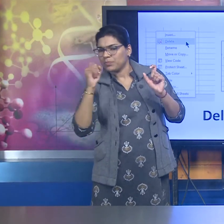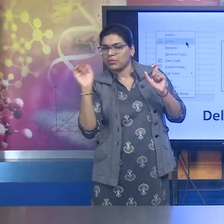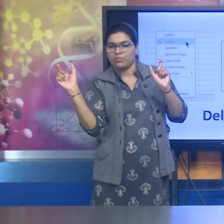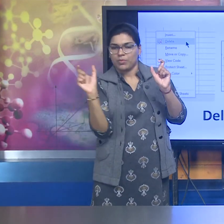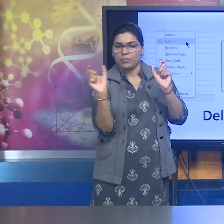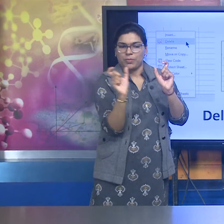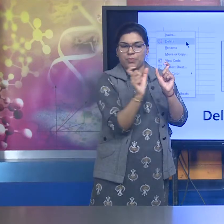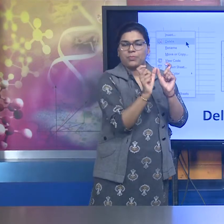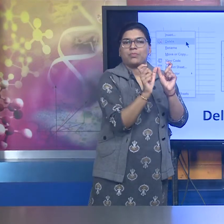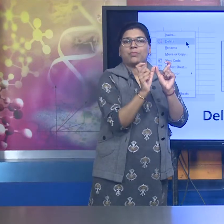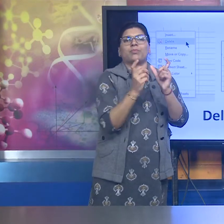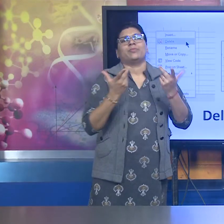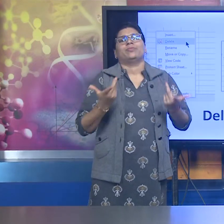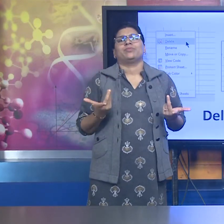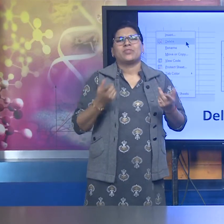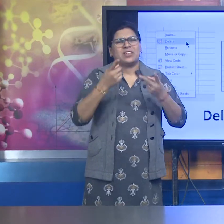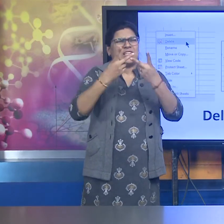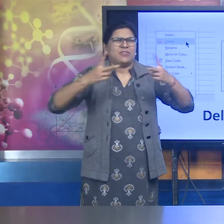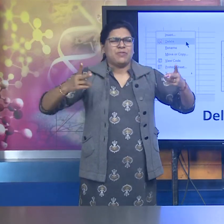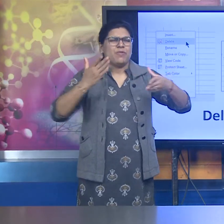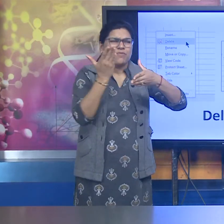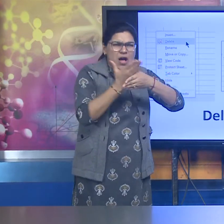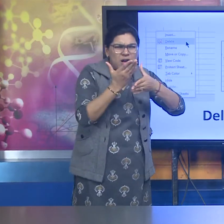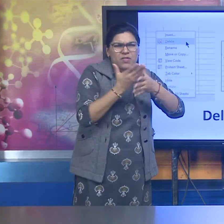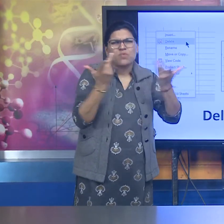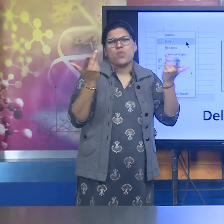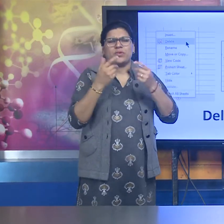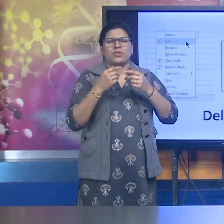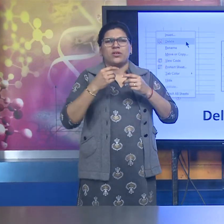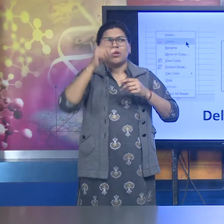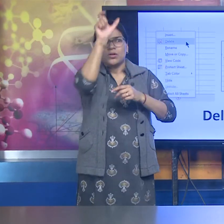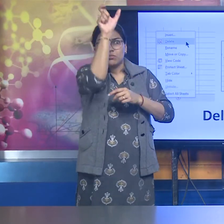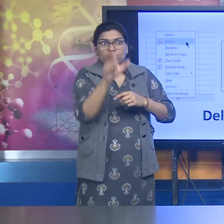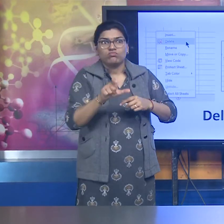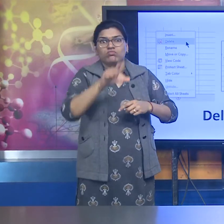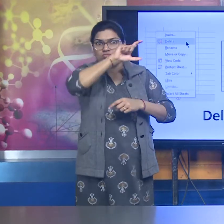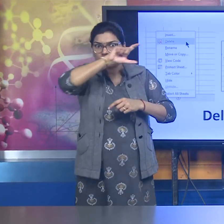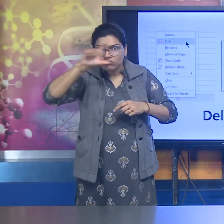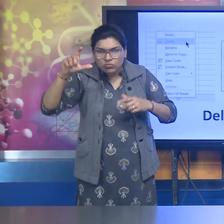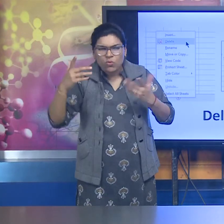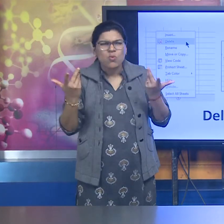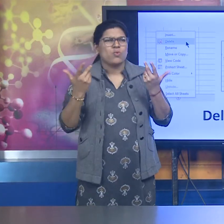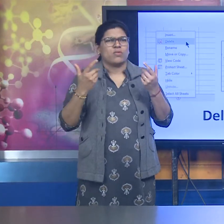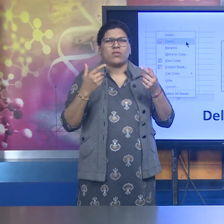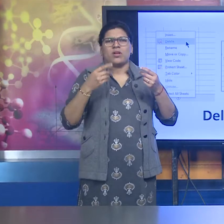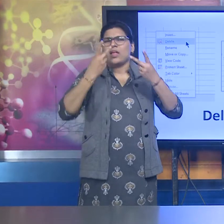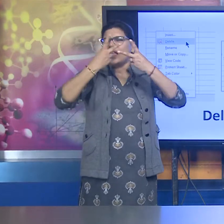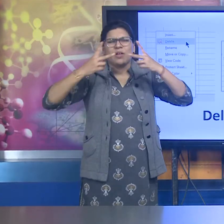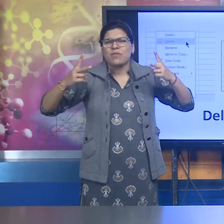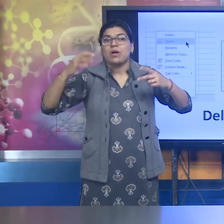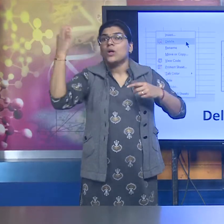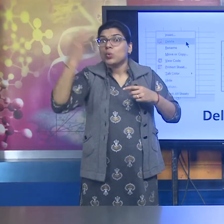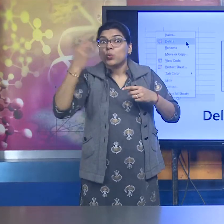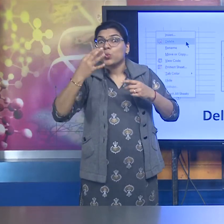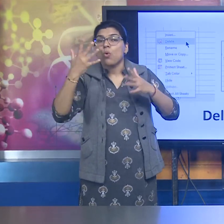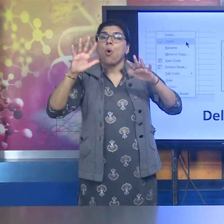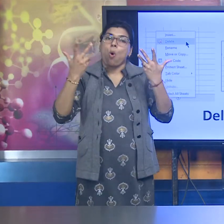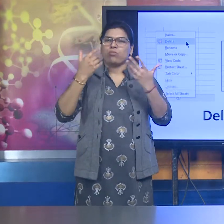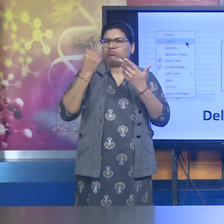It is also possible to delete a particular sheet and move the sheet from here